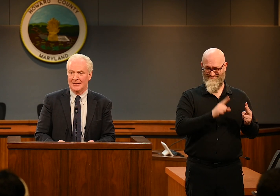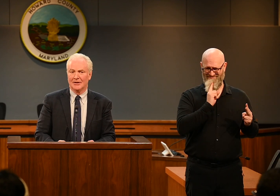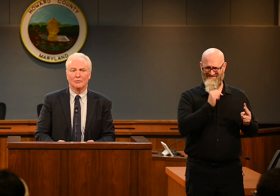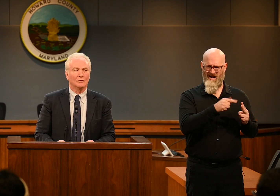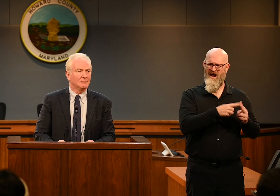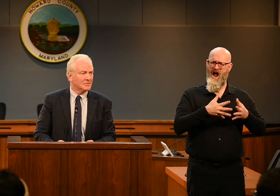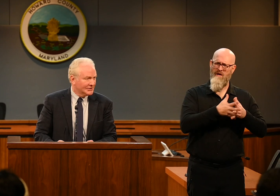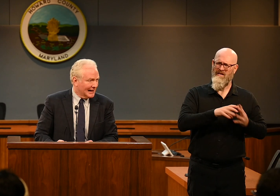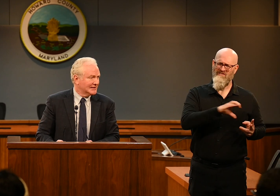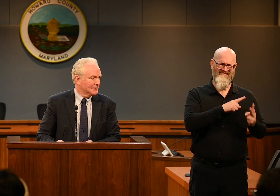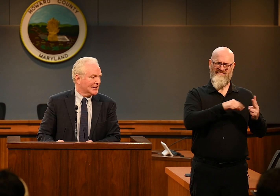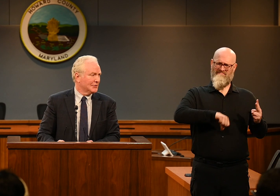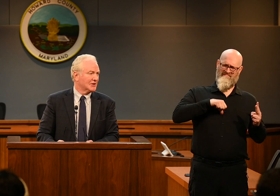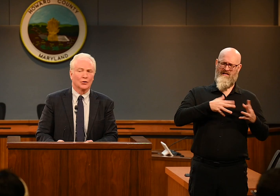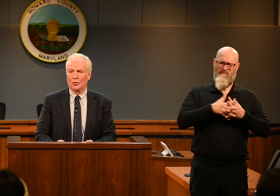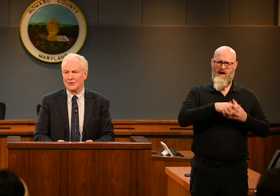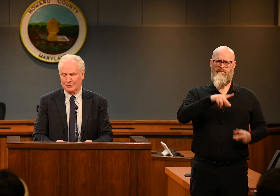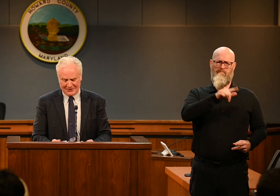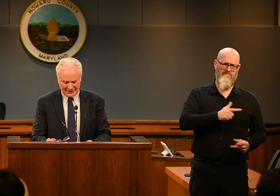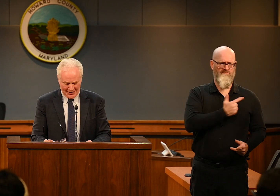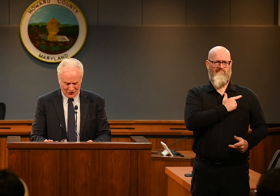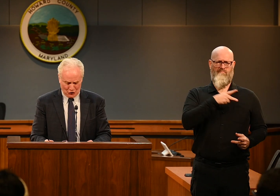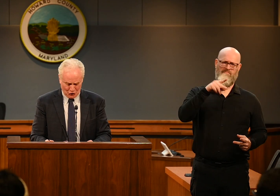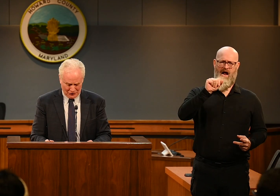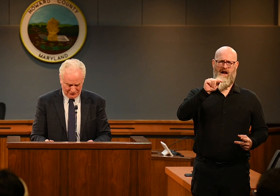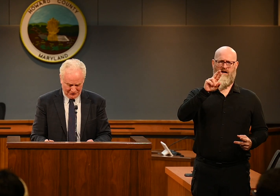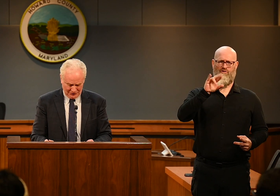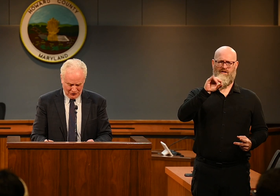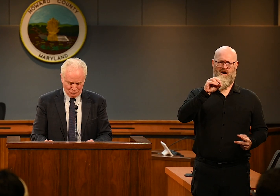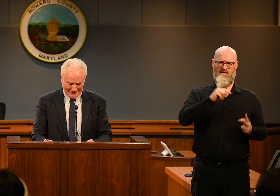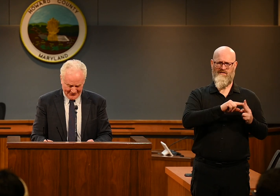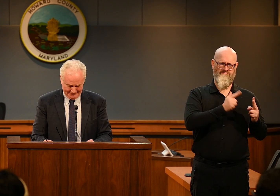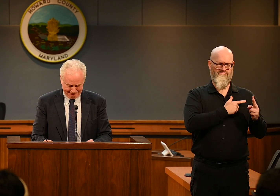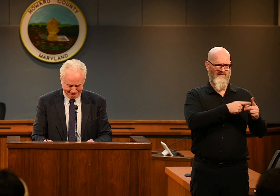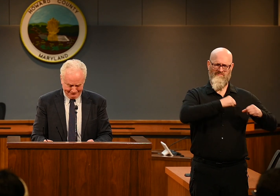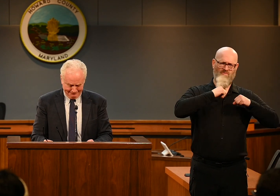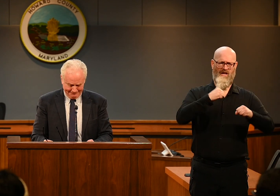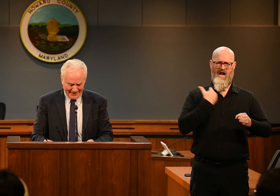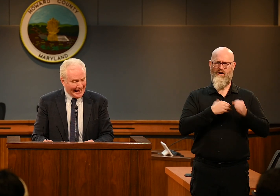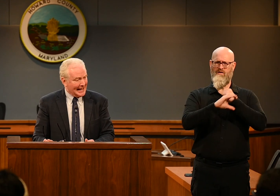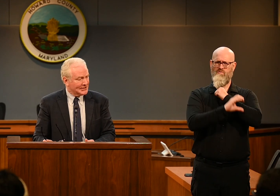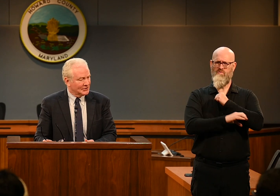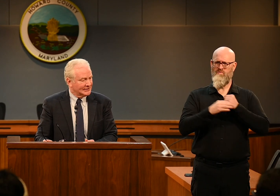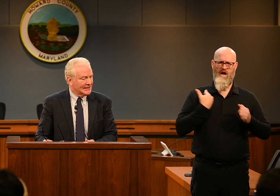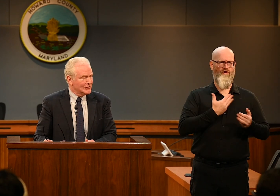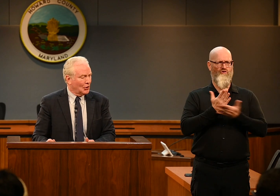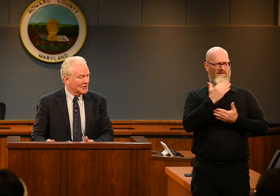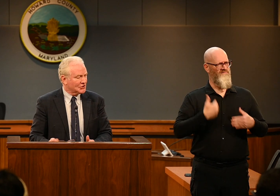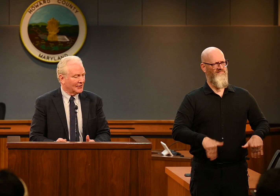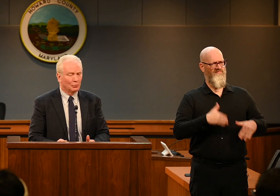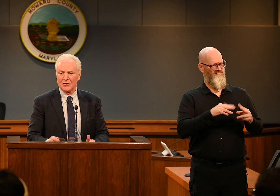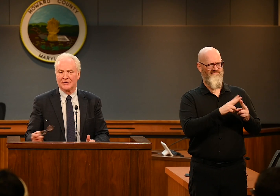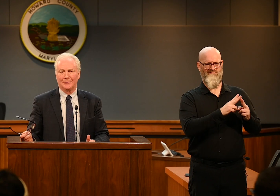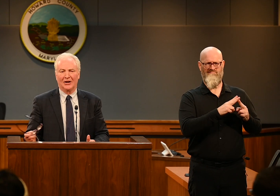patriots conducting themselves in accordance with their constitutional rights. And even though